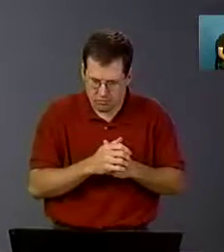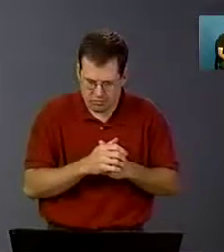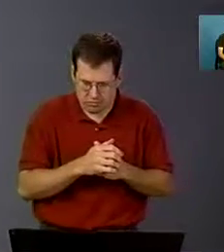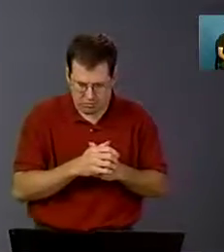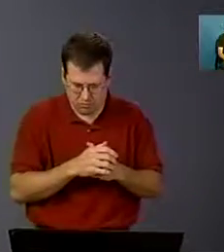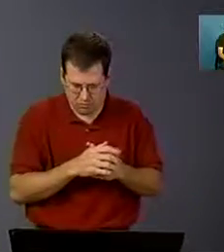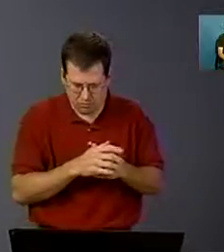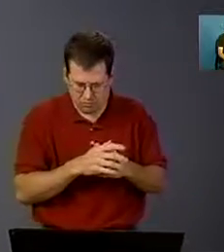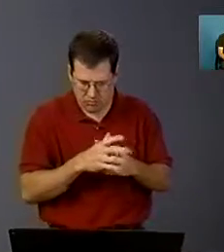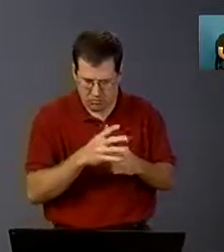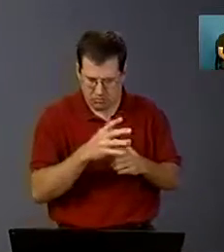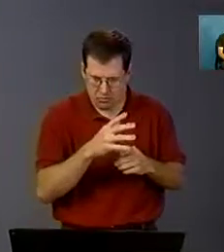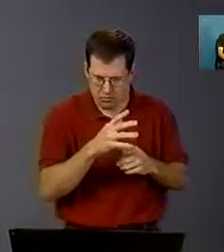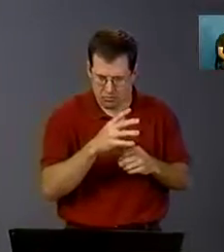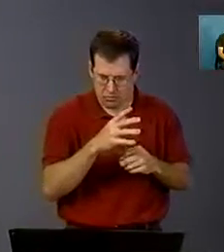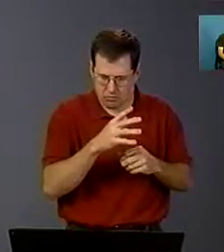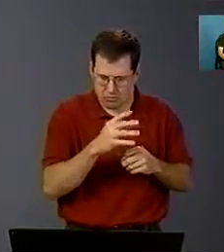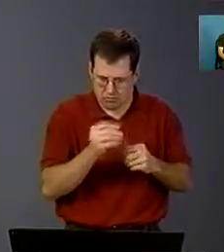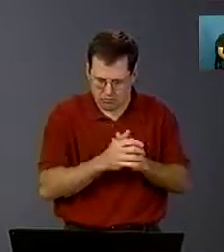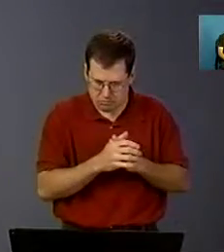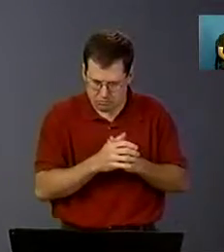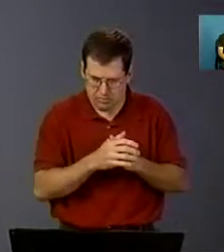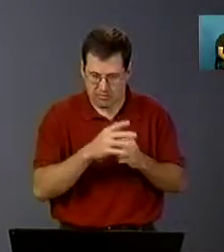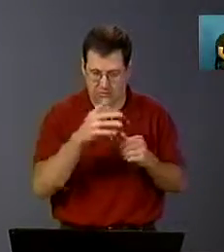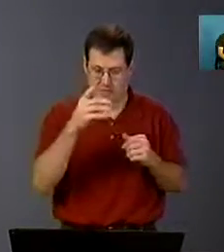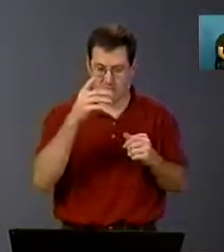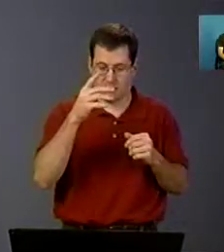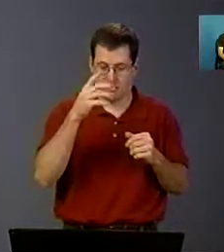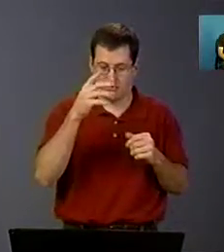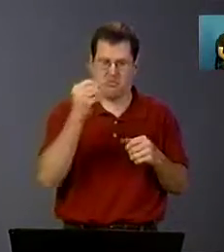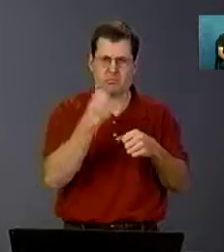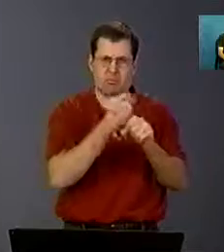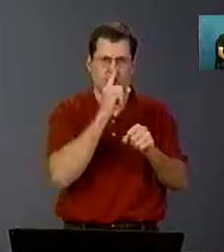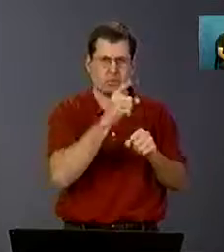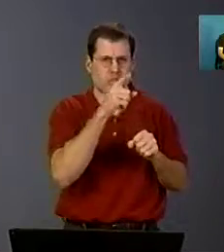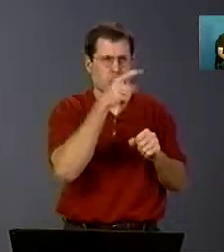or you just notice something in your car that's not quite as it should be.